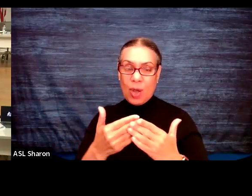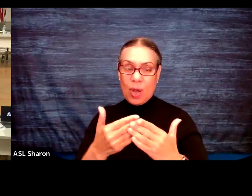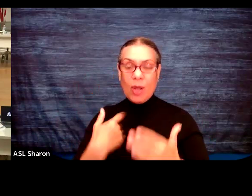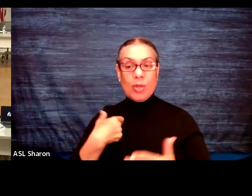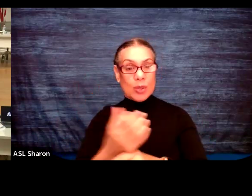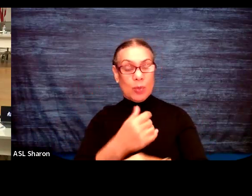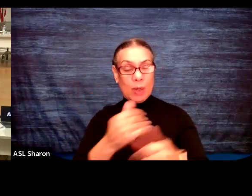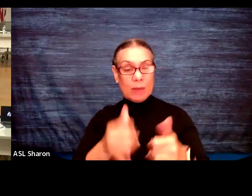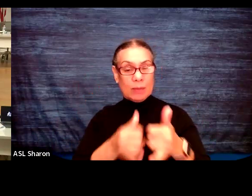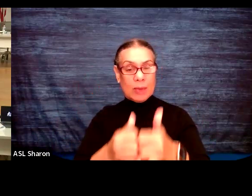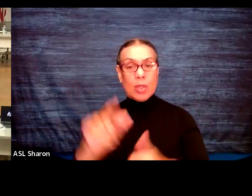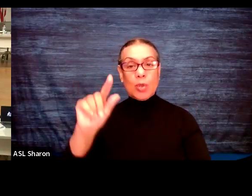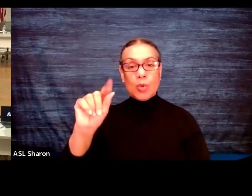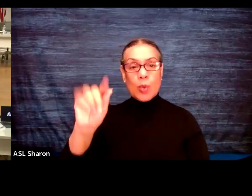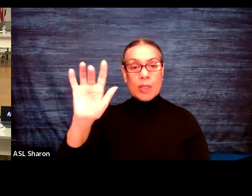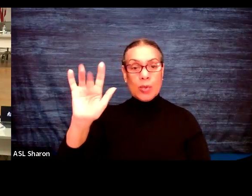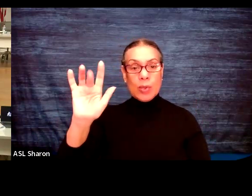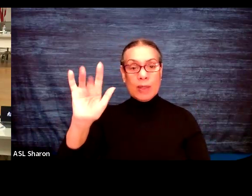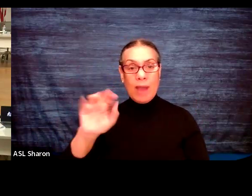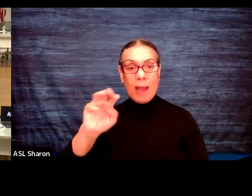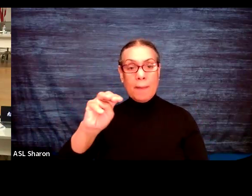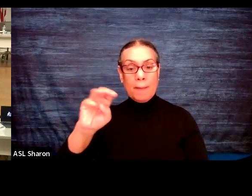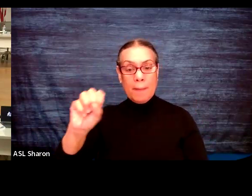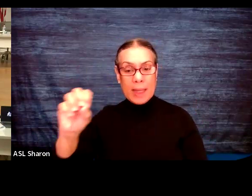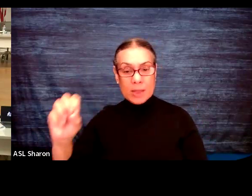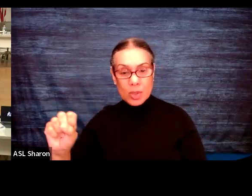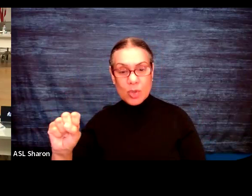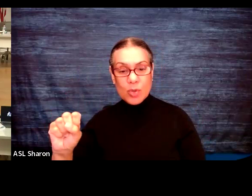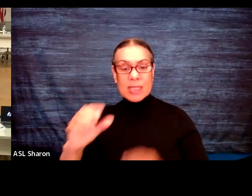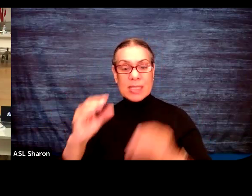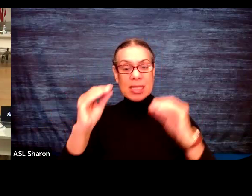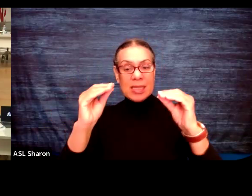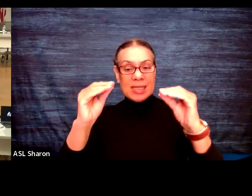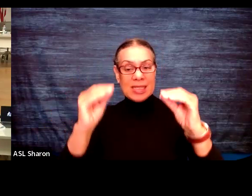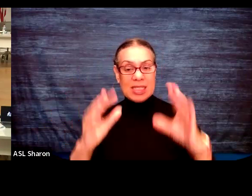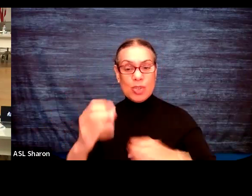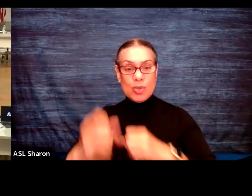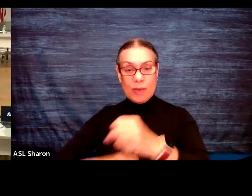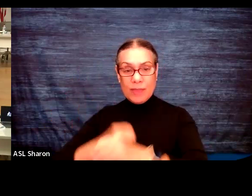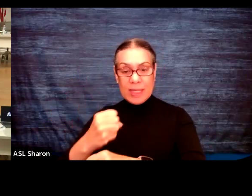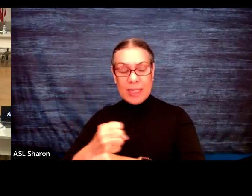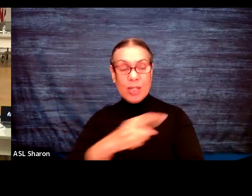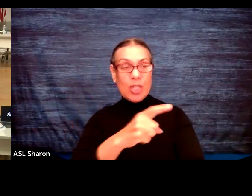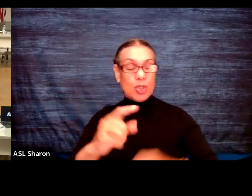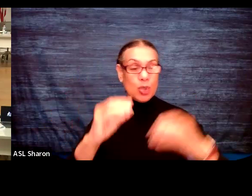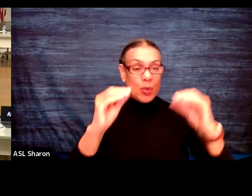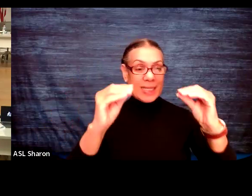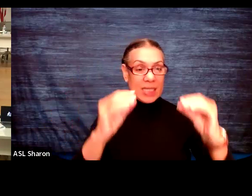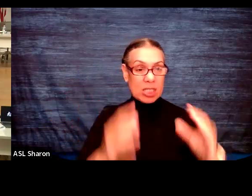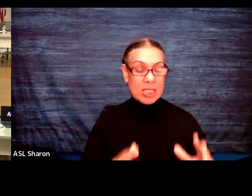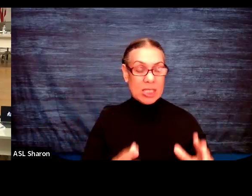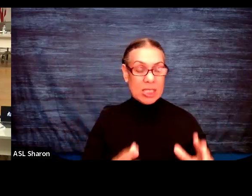recipient of the 2025 Massachusetts Teacher of the Year. As an Educator of the Year, Ms.